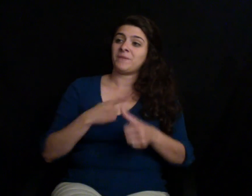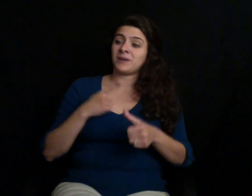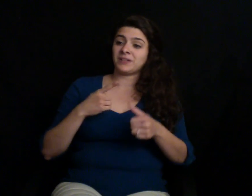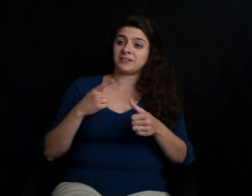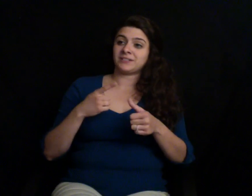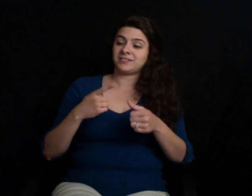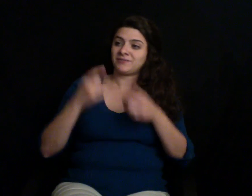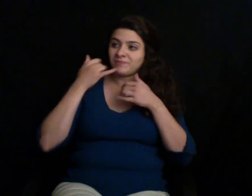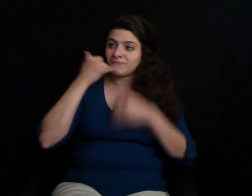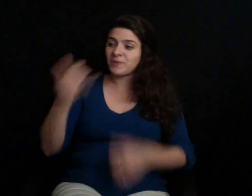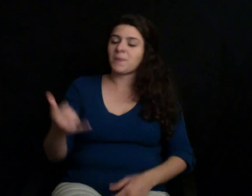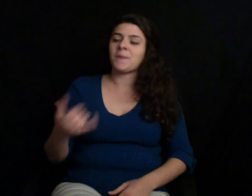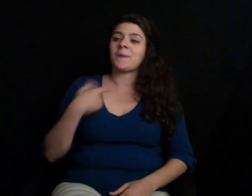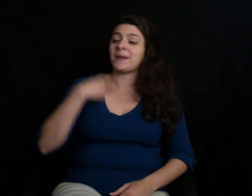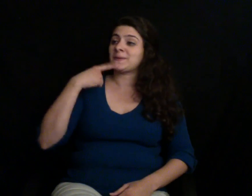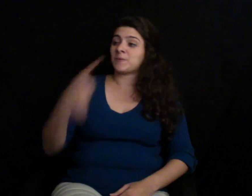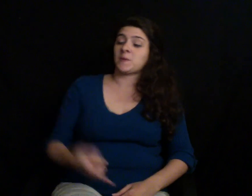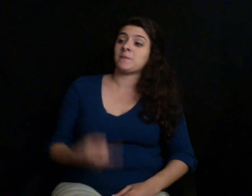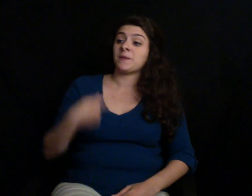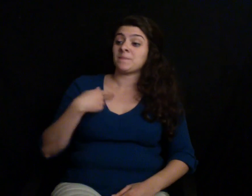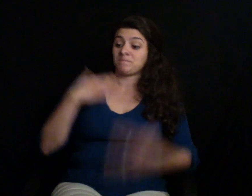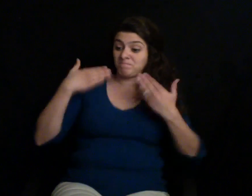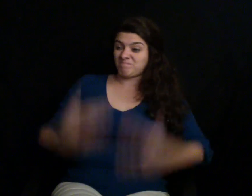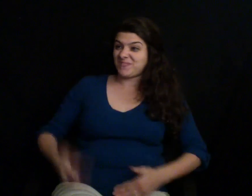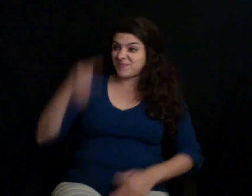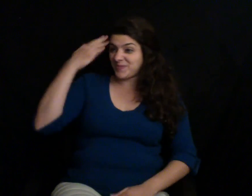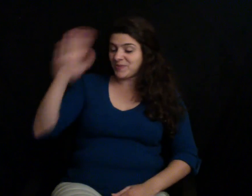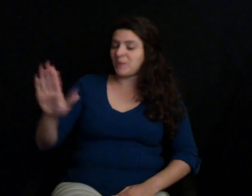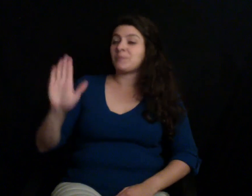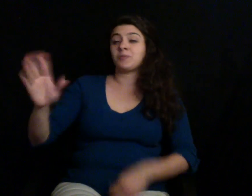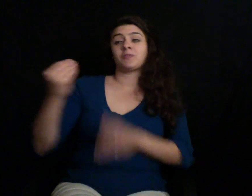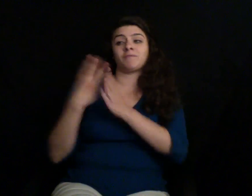I love your videos, and this is kind of the stuff that I've done for Full Franco and Mystery Guitar Man.